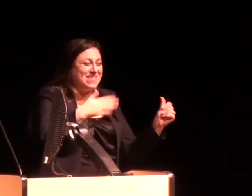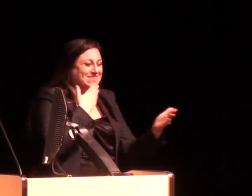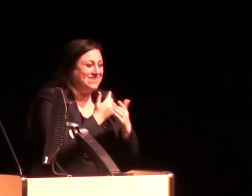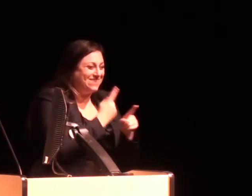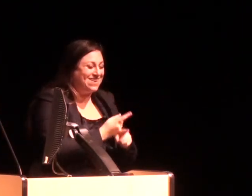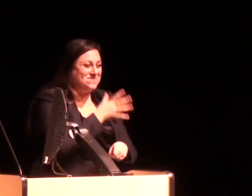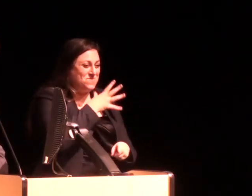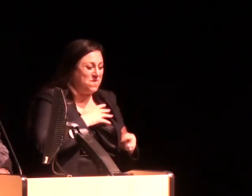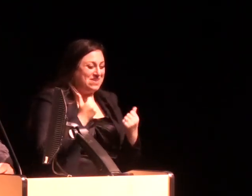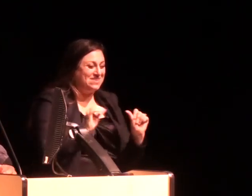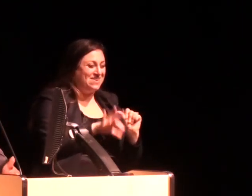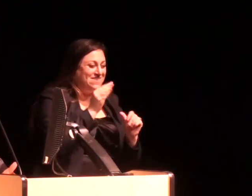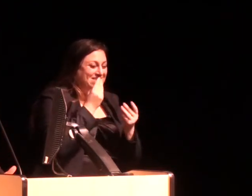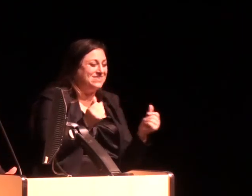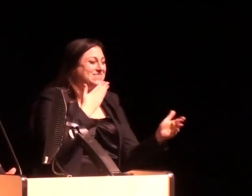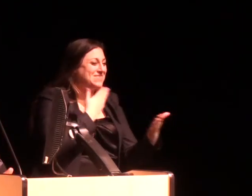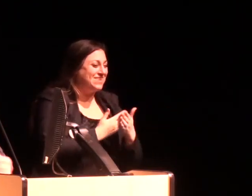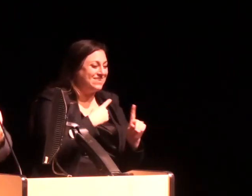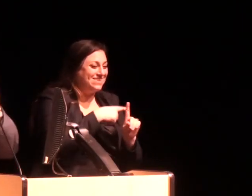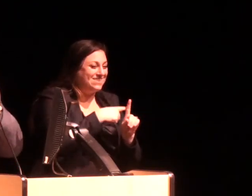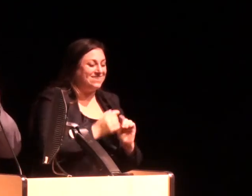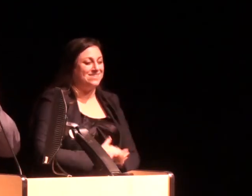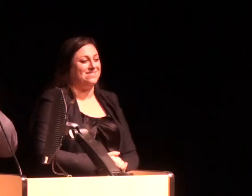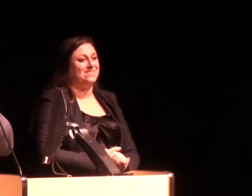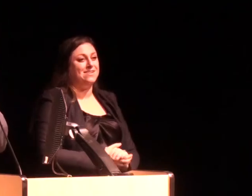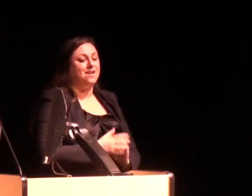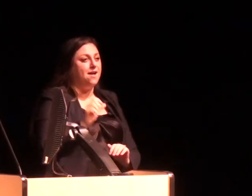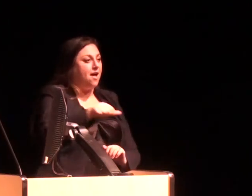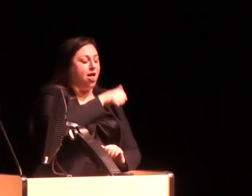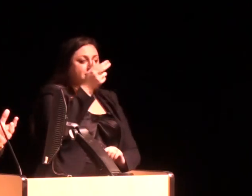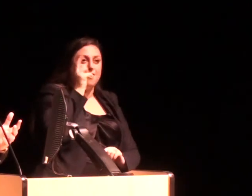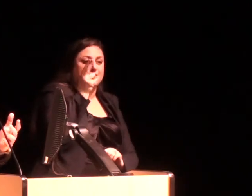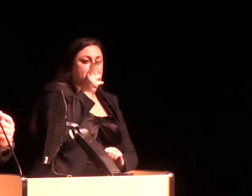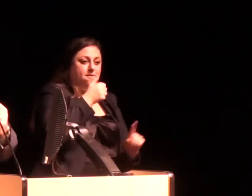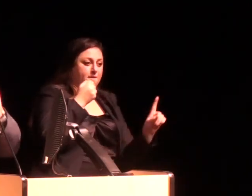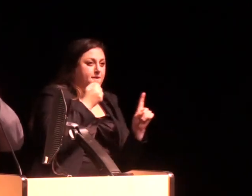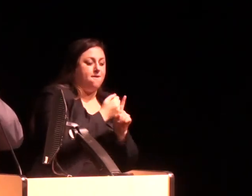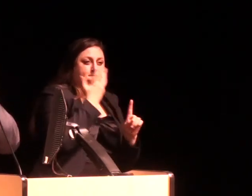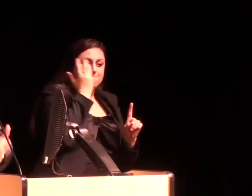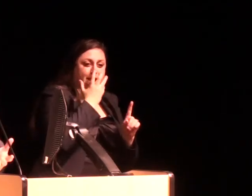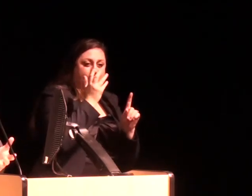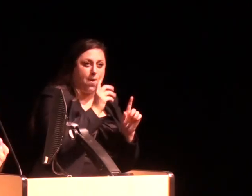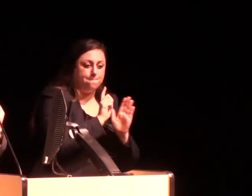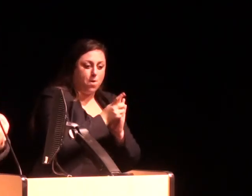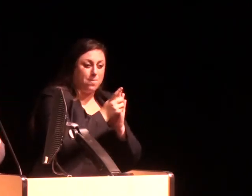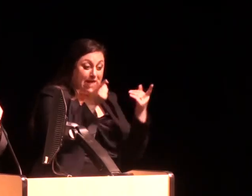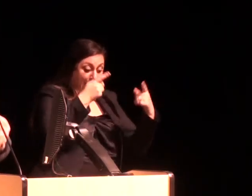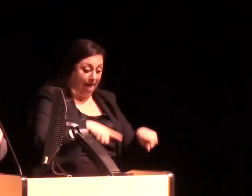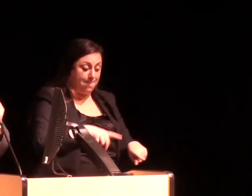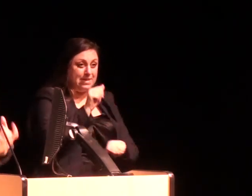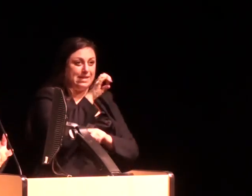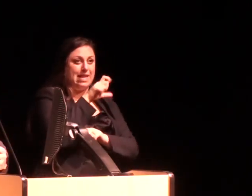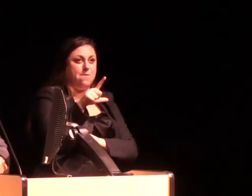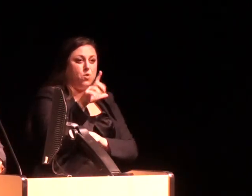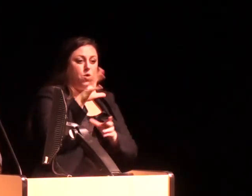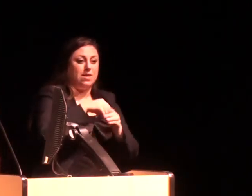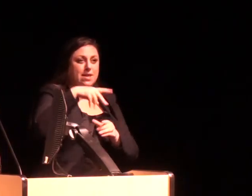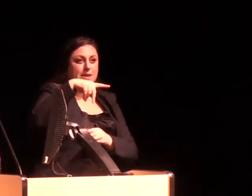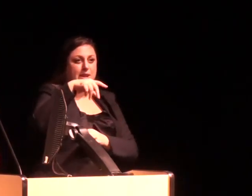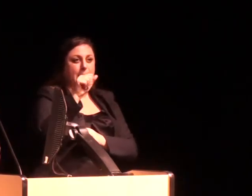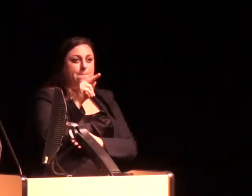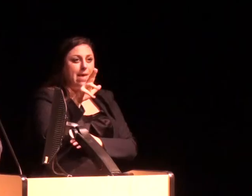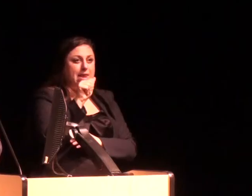see? And this was another historic moment. This was in April in Panama, the first official meeting between